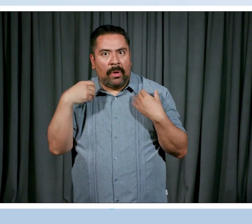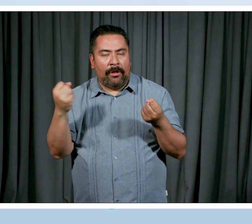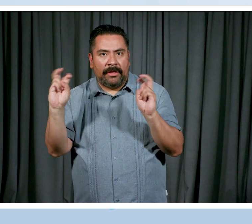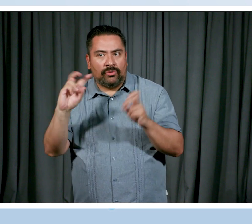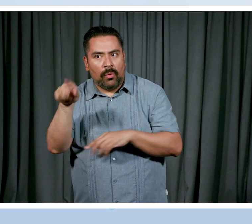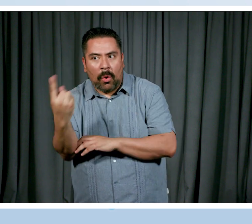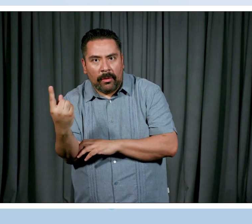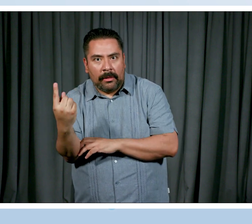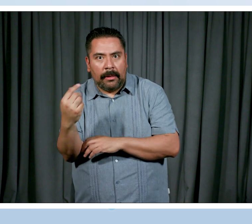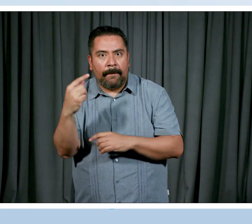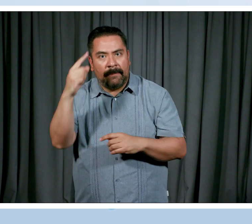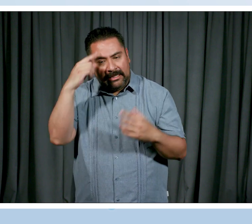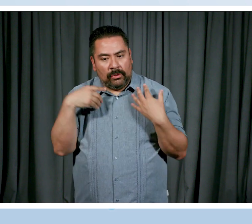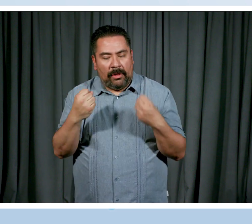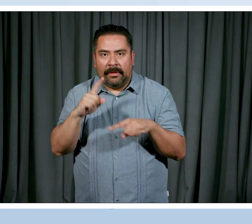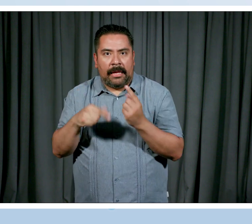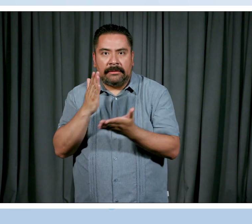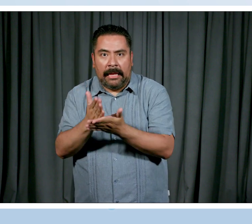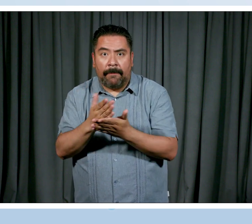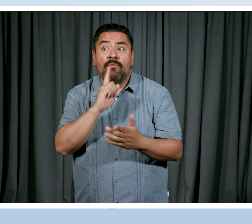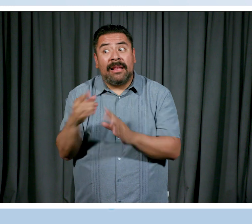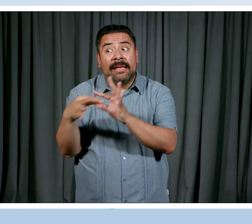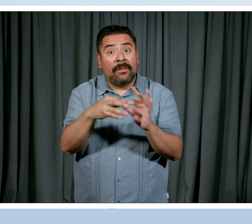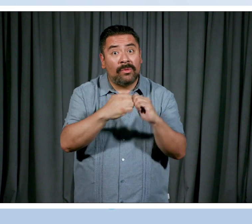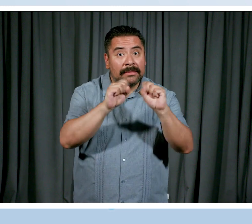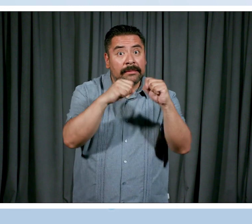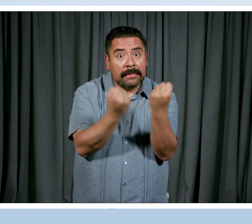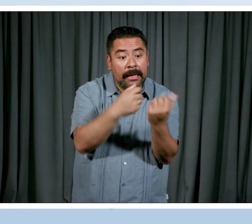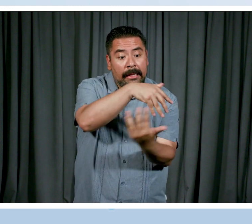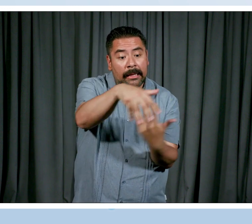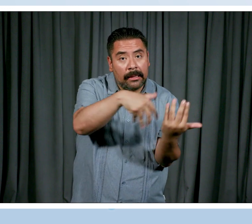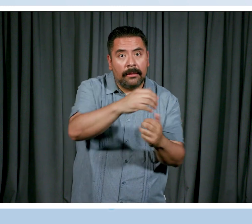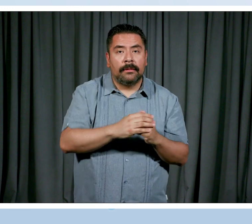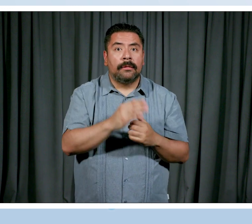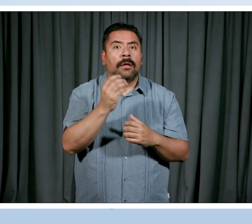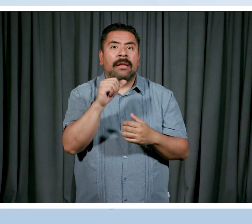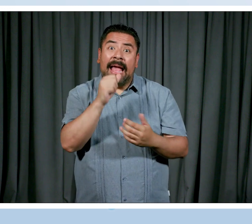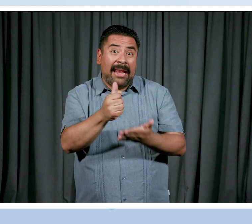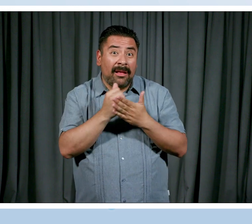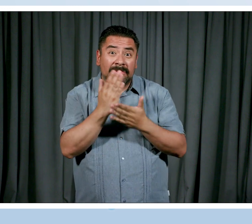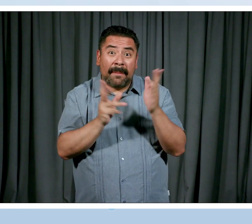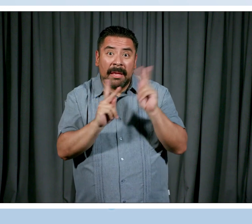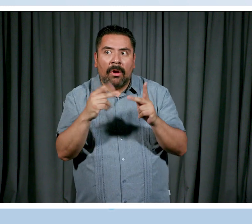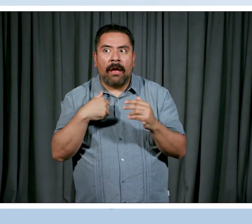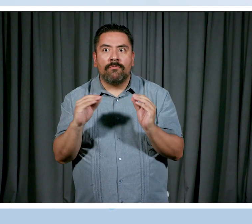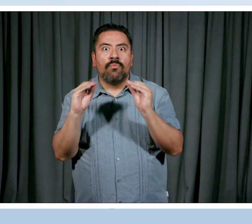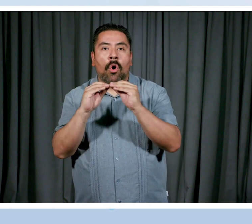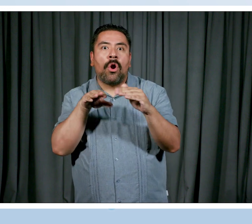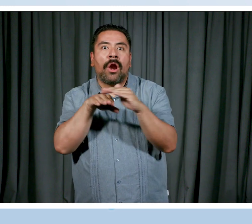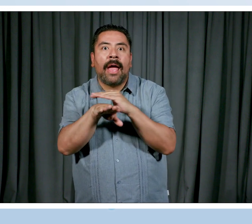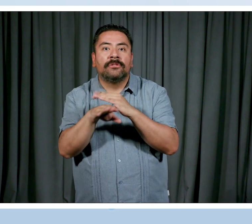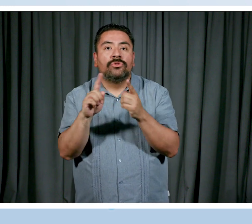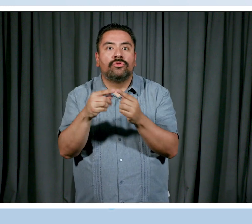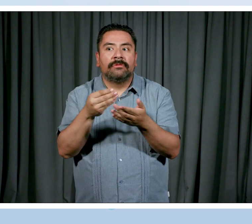mental health can't stop this. This is really societal. It also doesn't help that some people have more access to firearms.